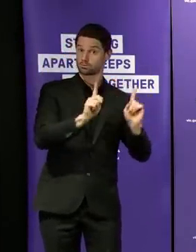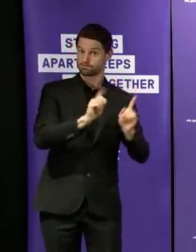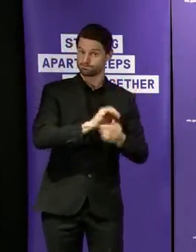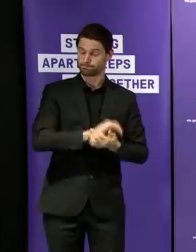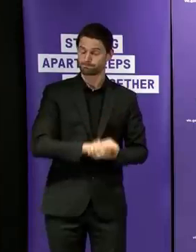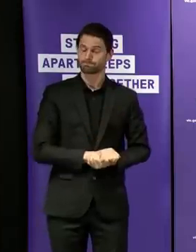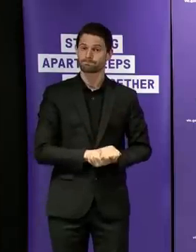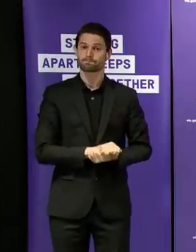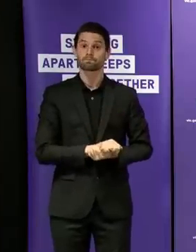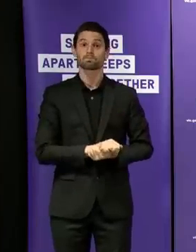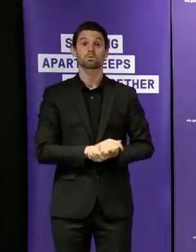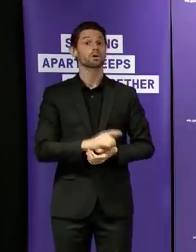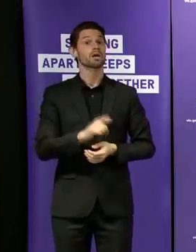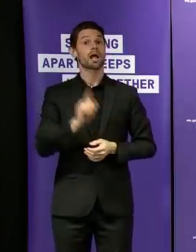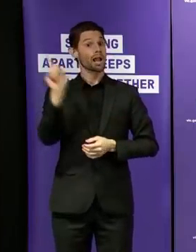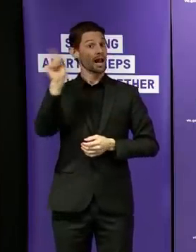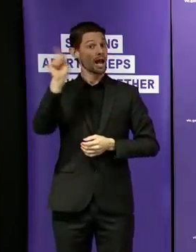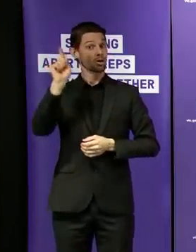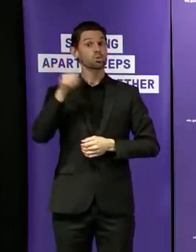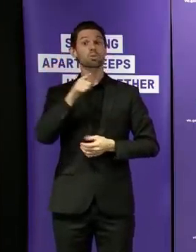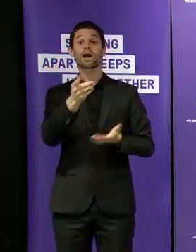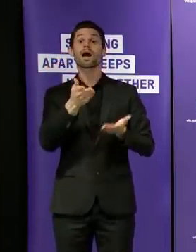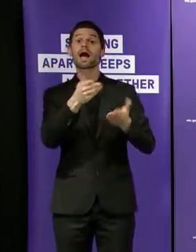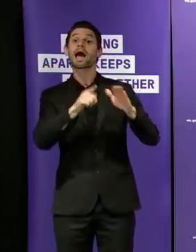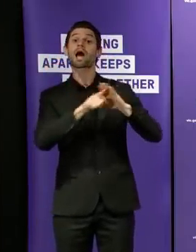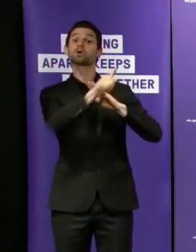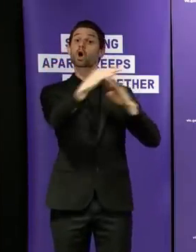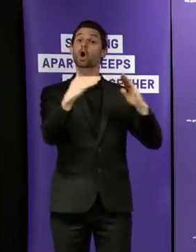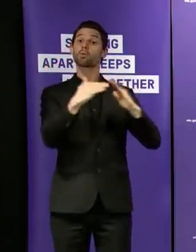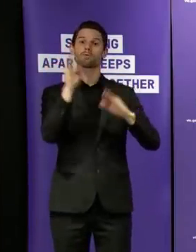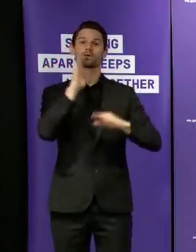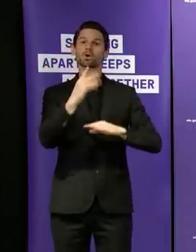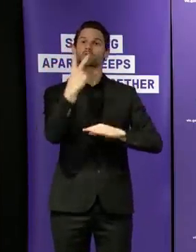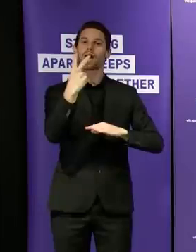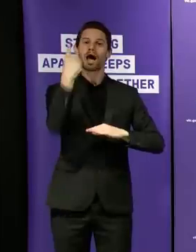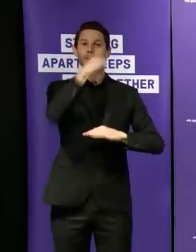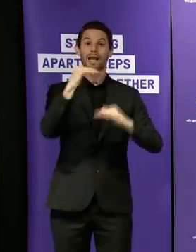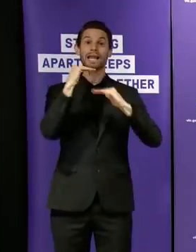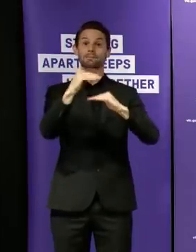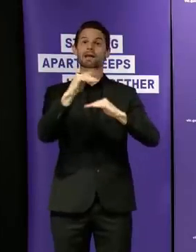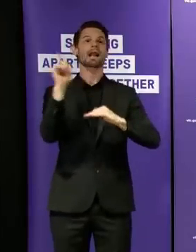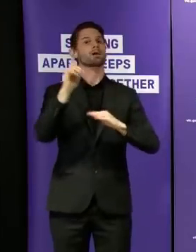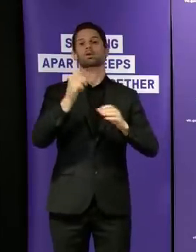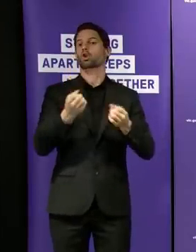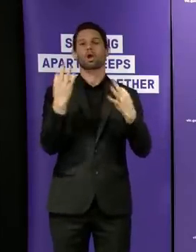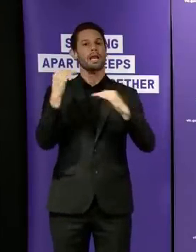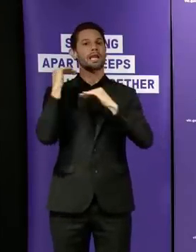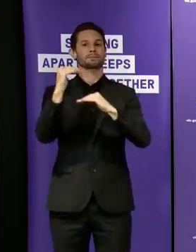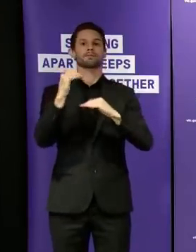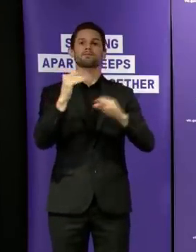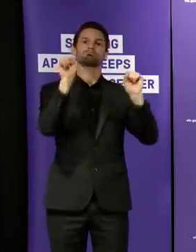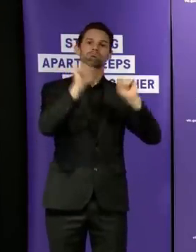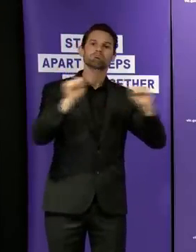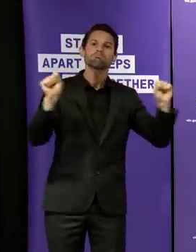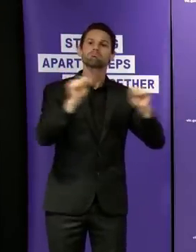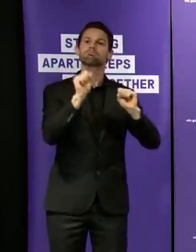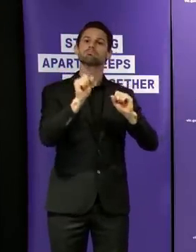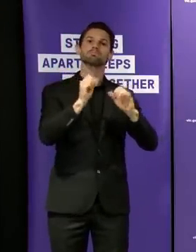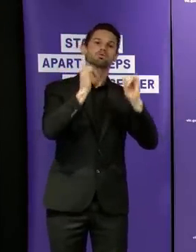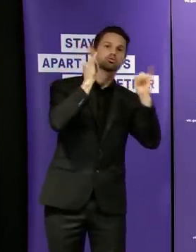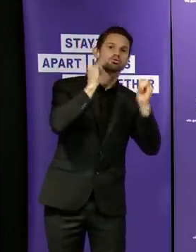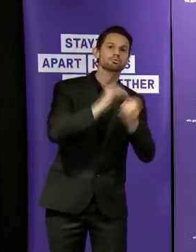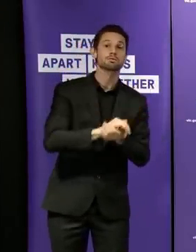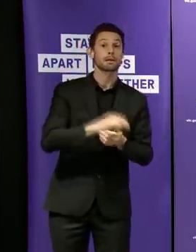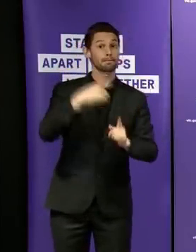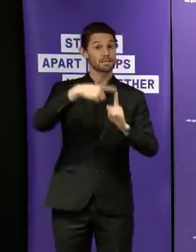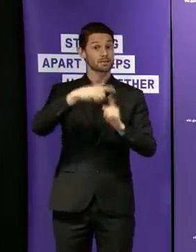made. There will be no time limit on leaving your home for exercise or for socialising. The travel distance from your home